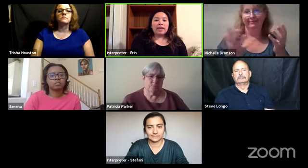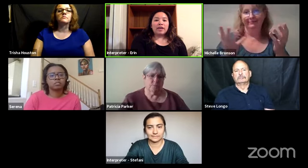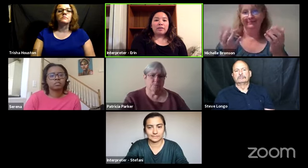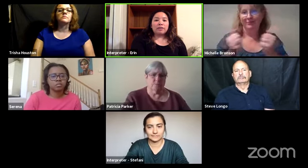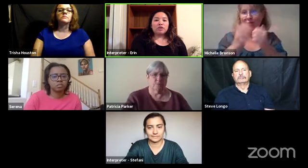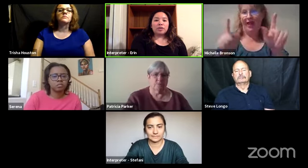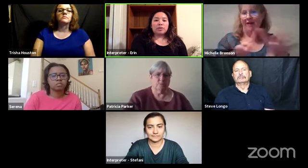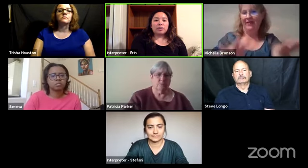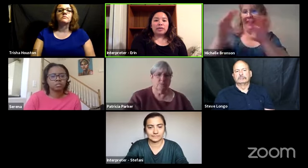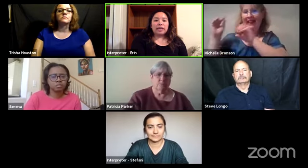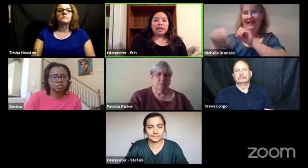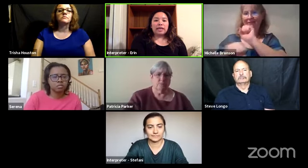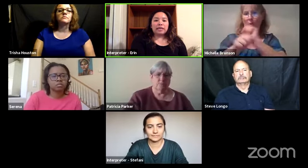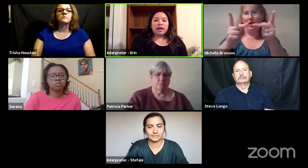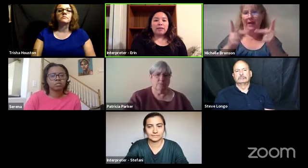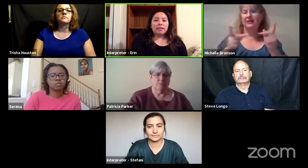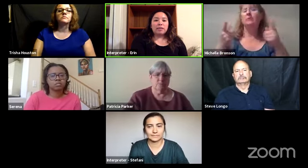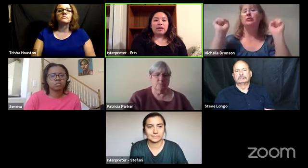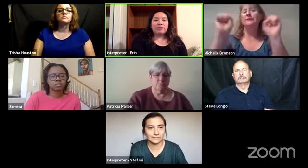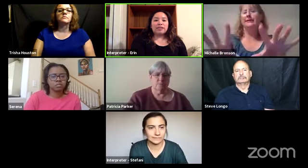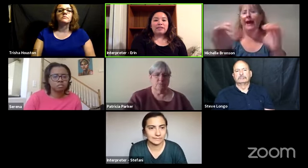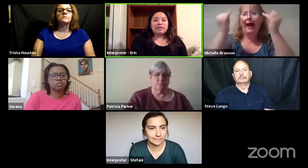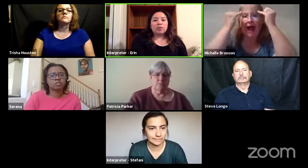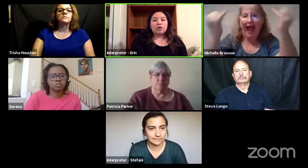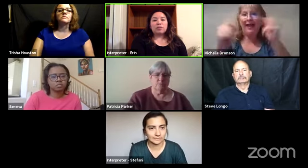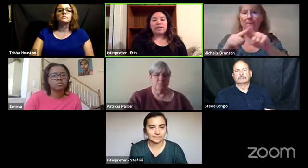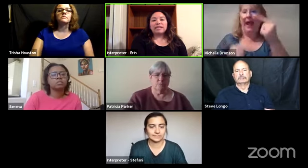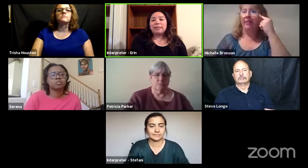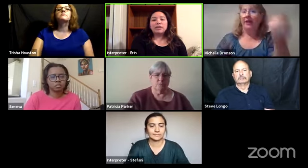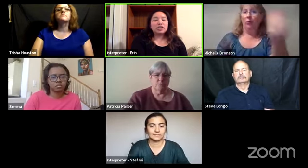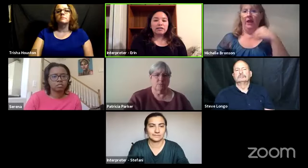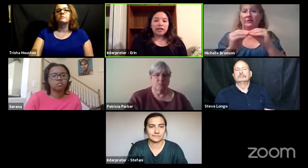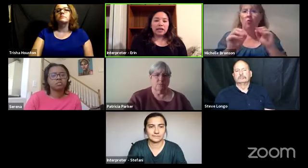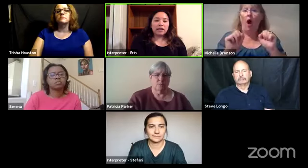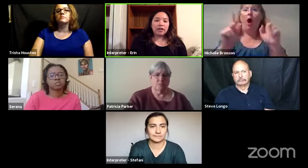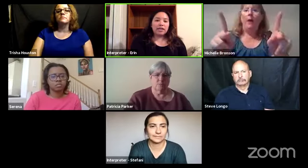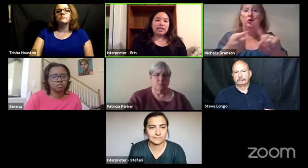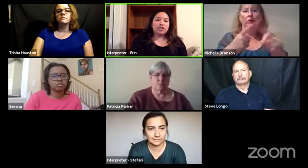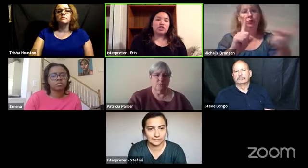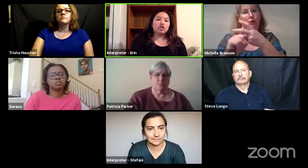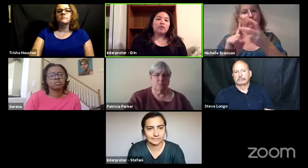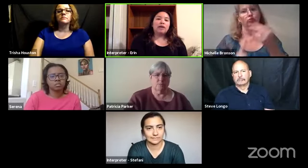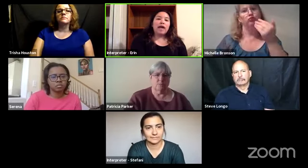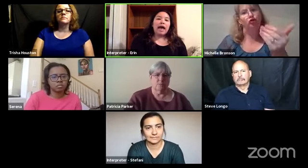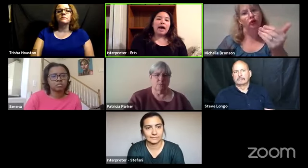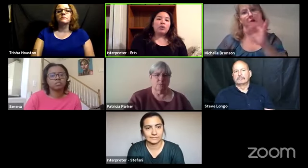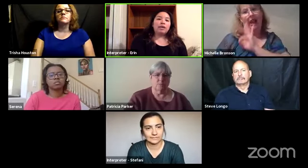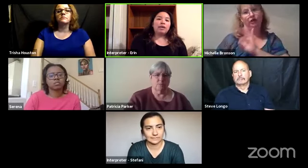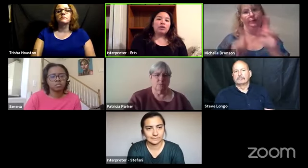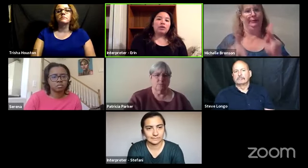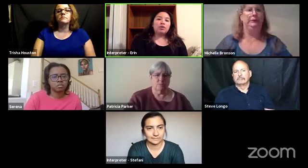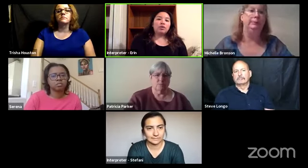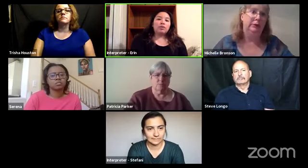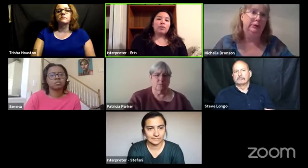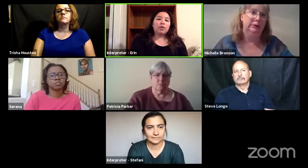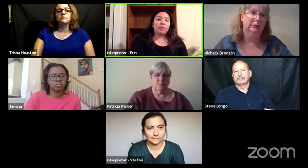are able to join the board meeting at that time. They wouldn't have to leave their workplace. I mean, just giving another idea too of how we can recruit more people,